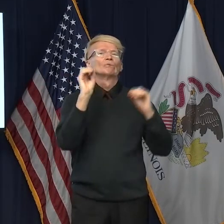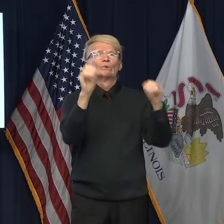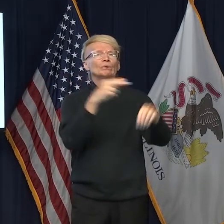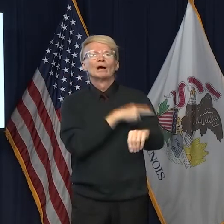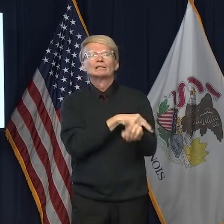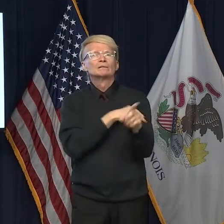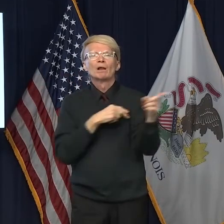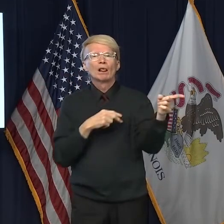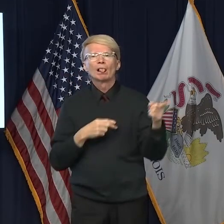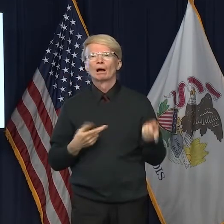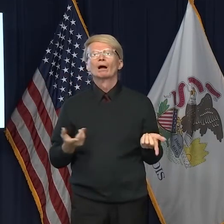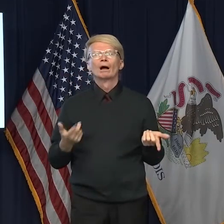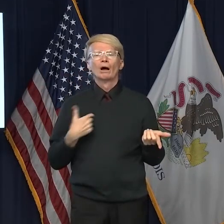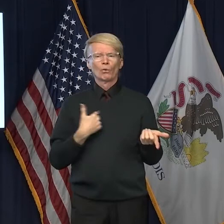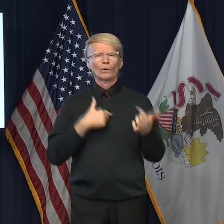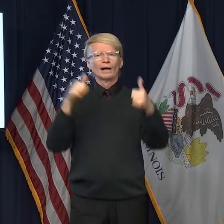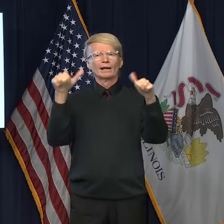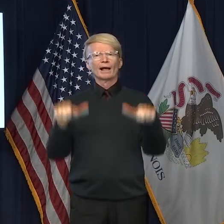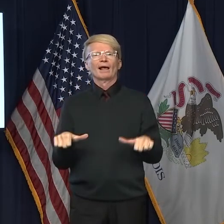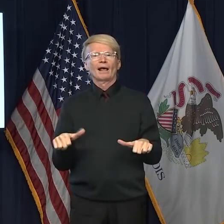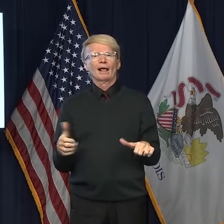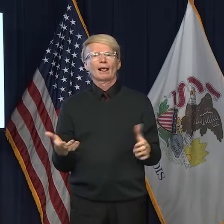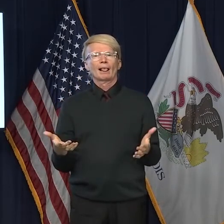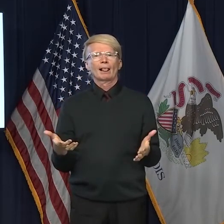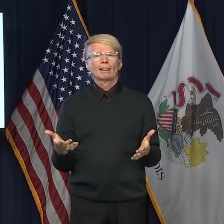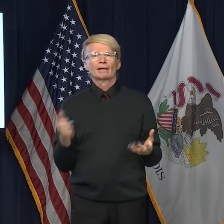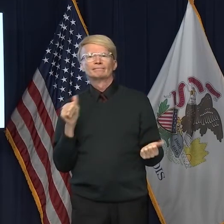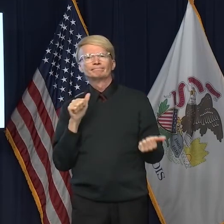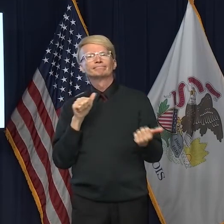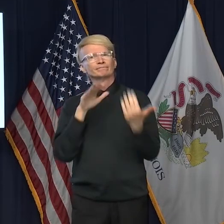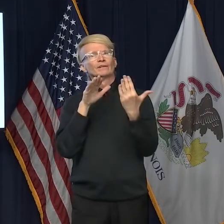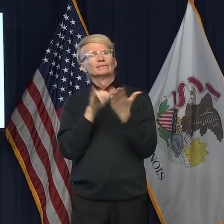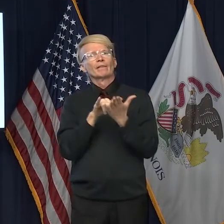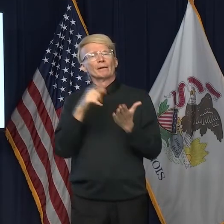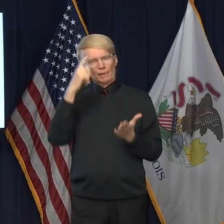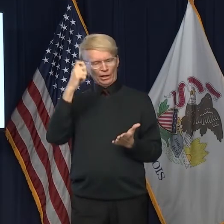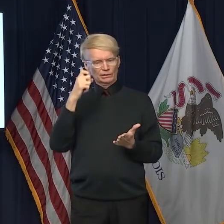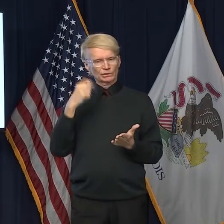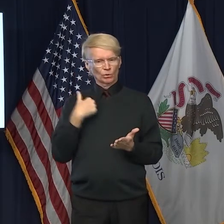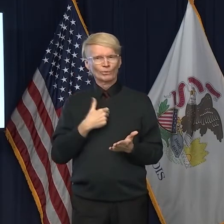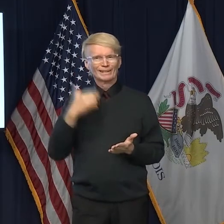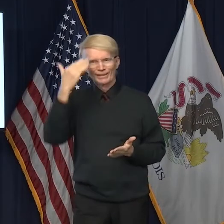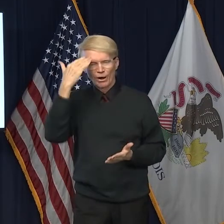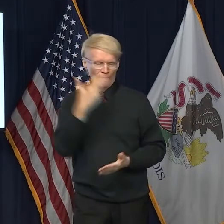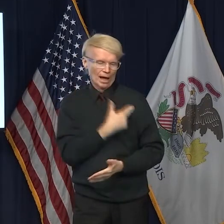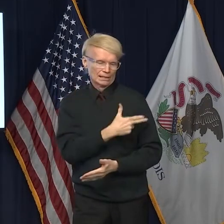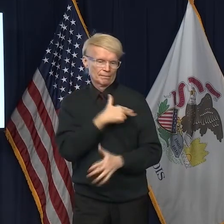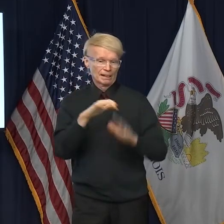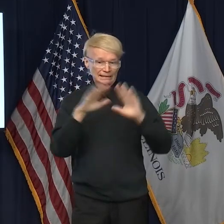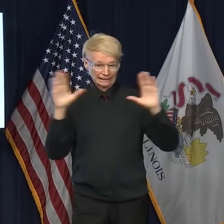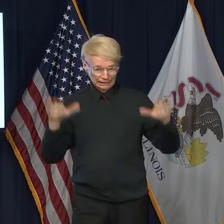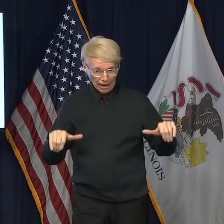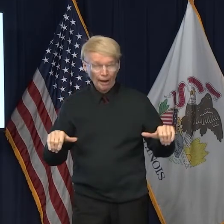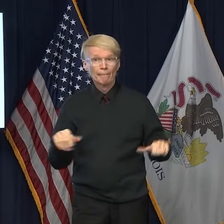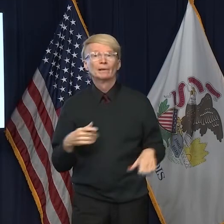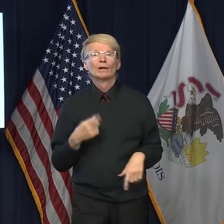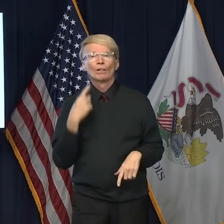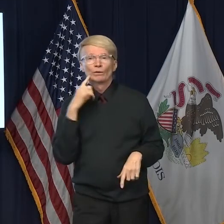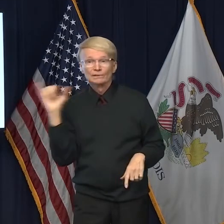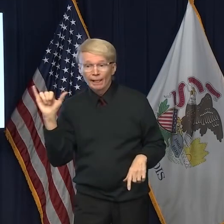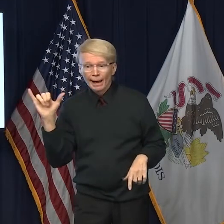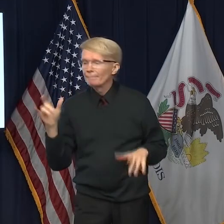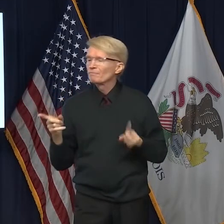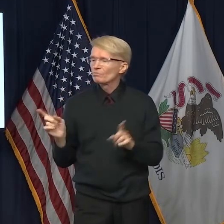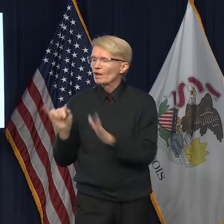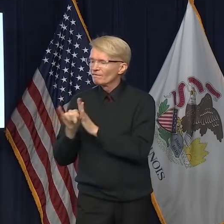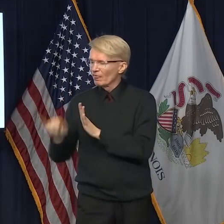we can, because we're focusing on people within that hospital system right now, we can identify the hospitals